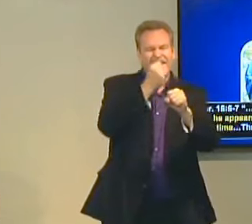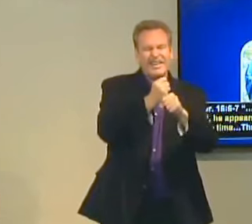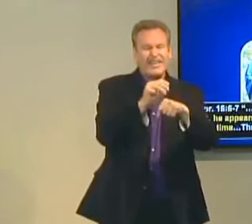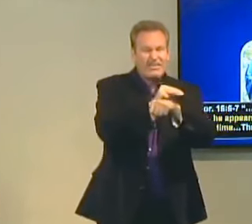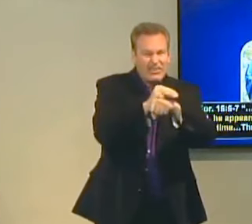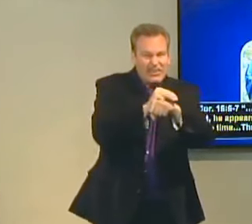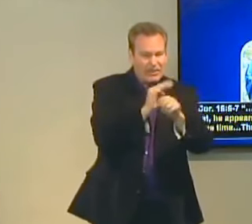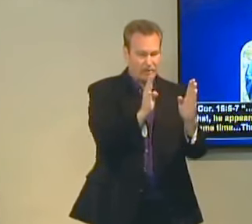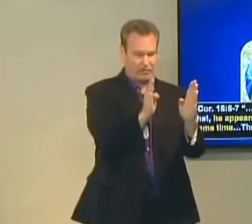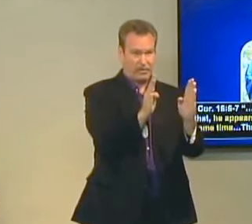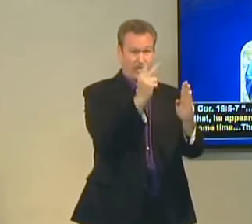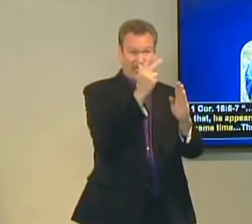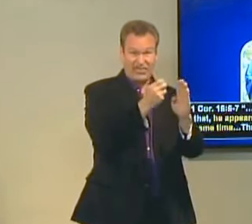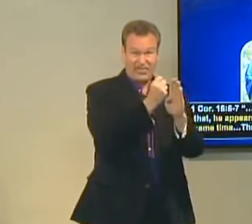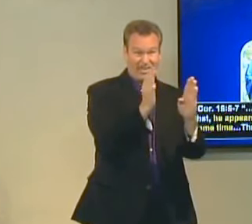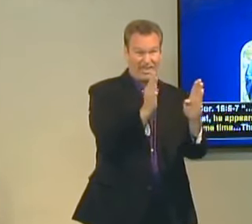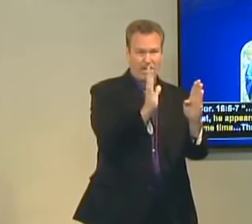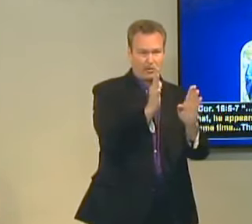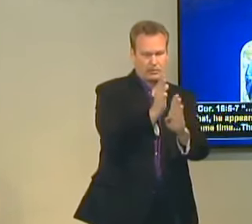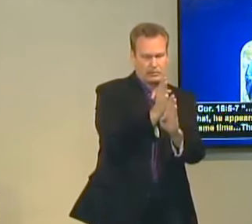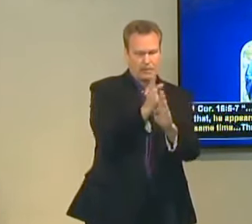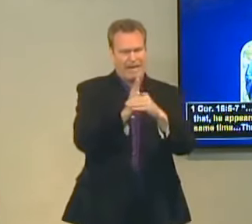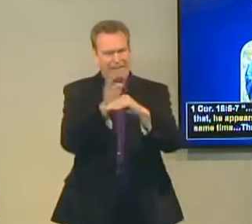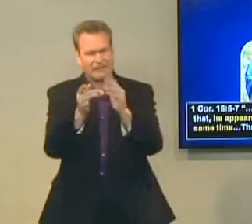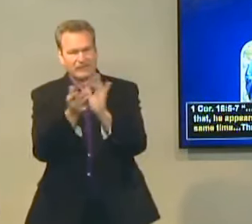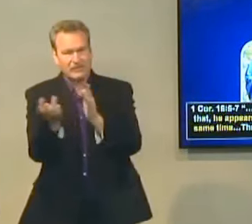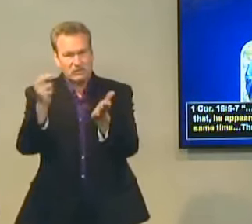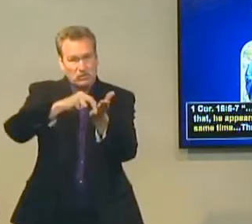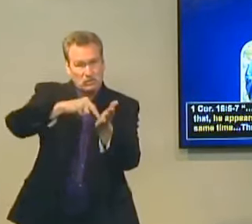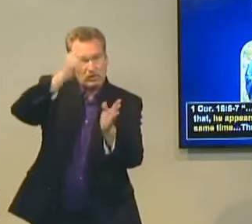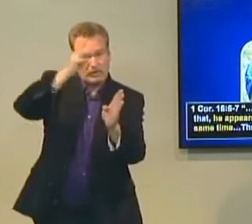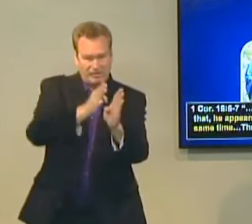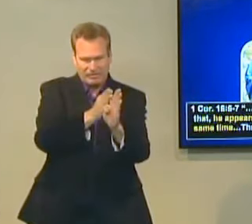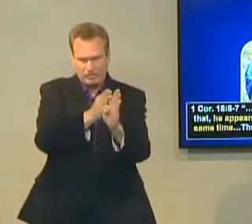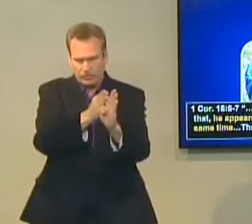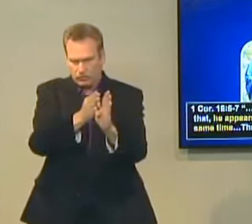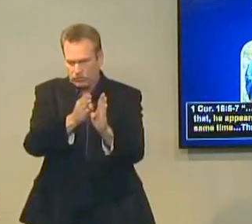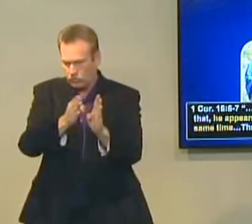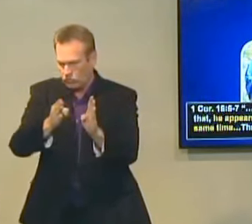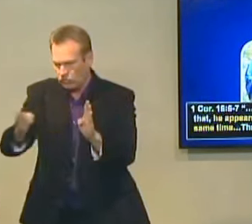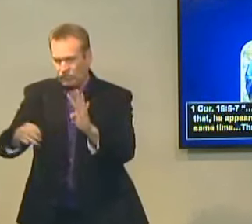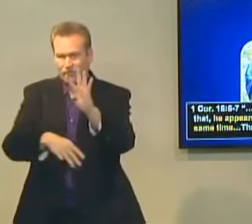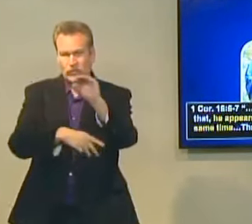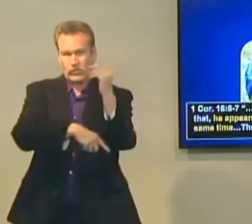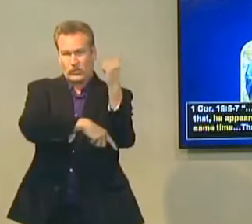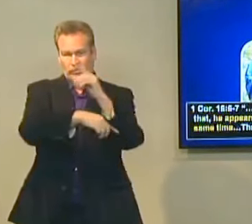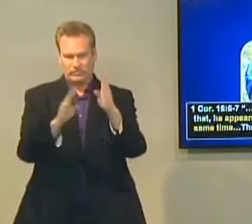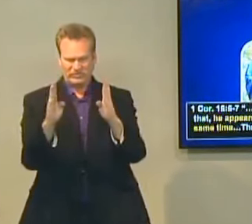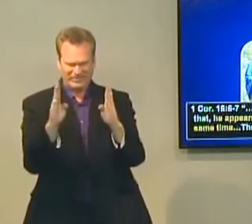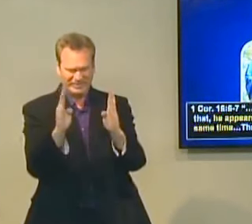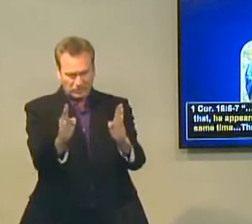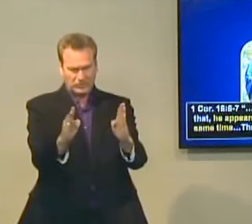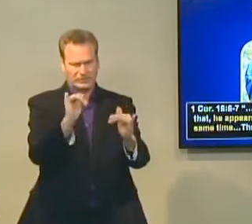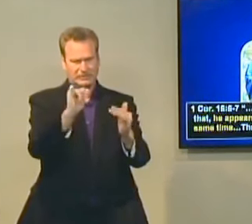You know. There's three years of ministry. That we had before. On the earth. You know. We're talking about. The time. You know. From the resurrection.